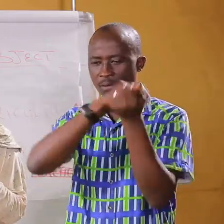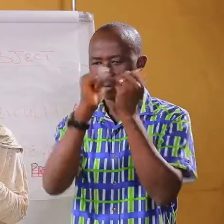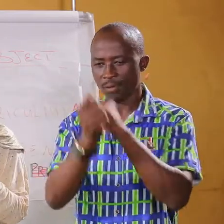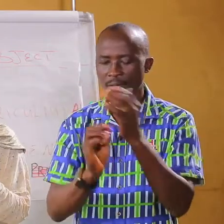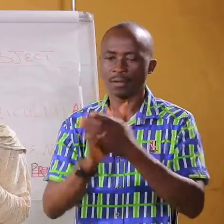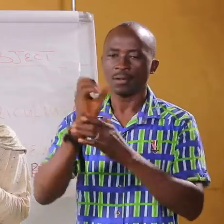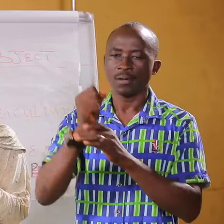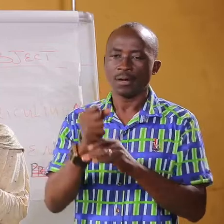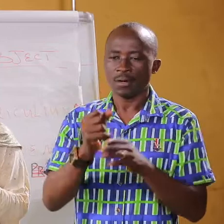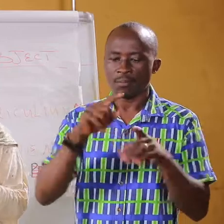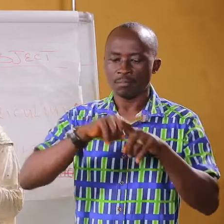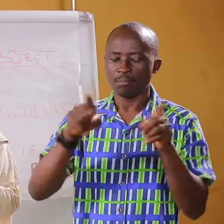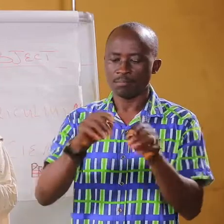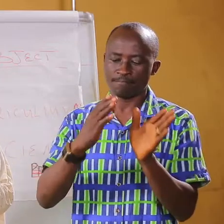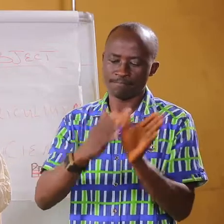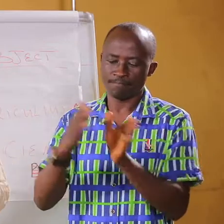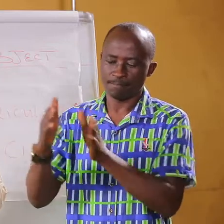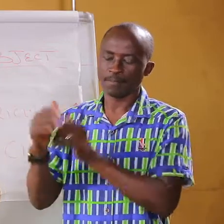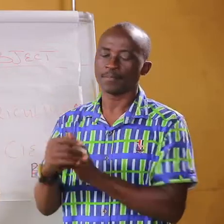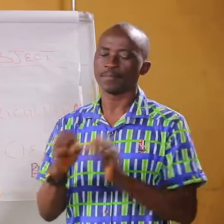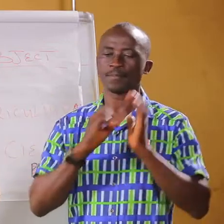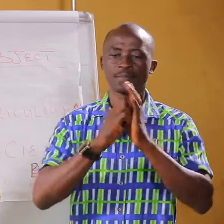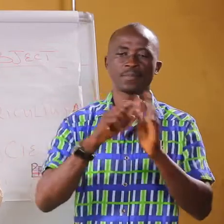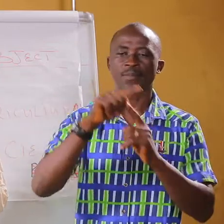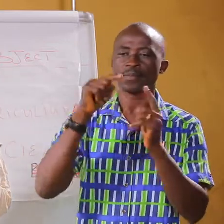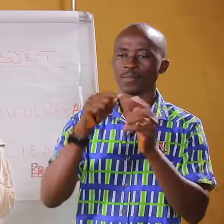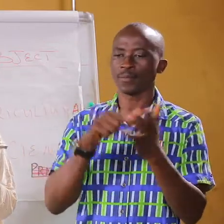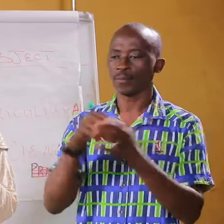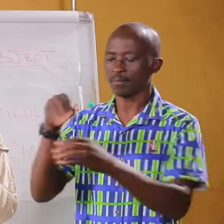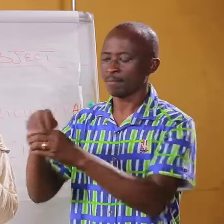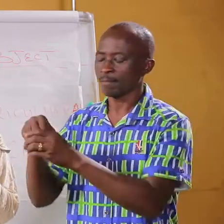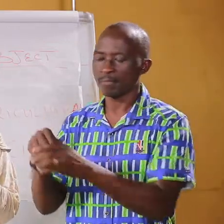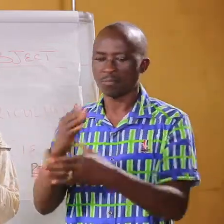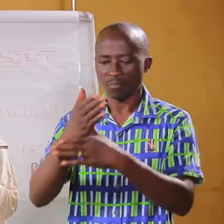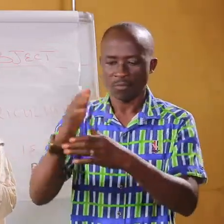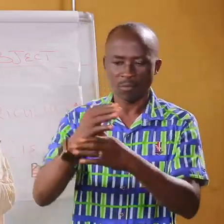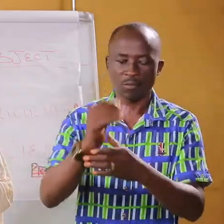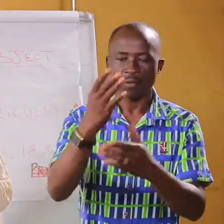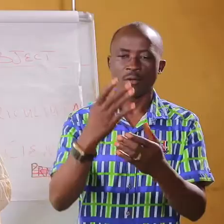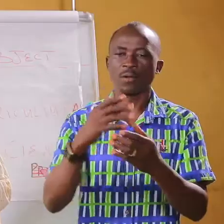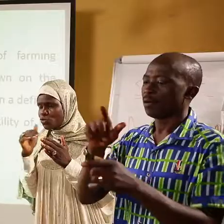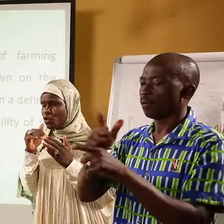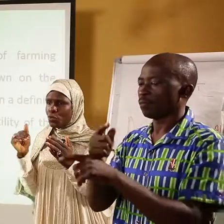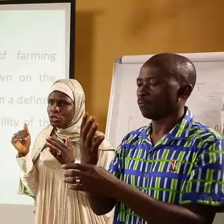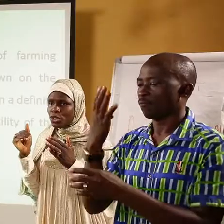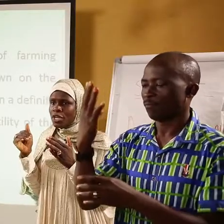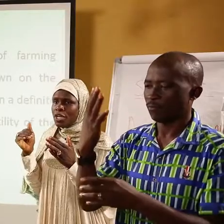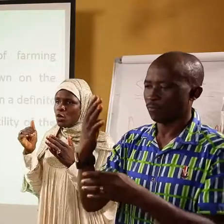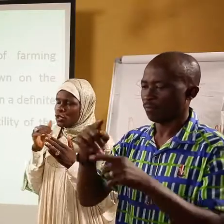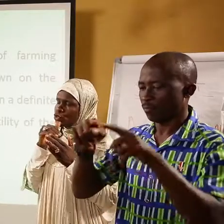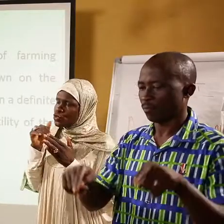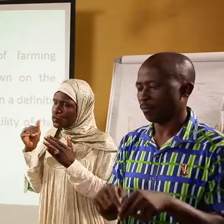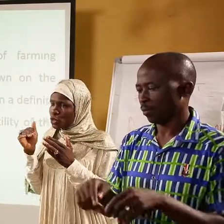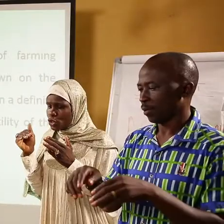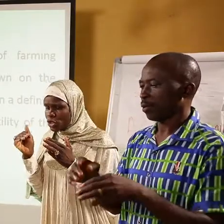a definite manner. For example, when you cultivate, when you share your land into four portions